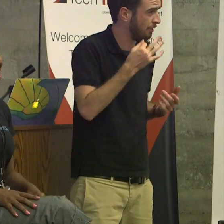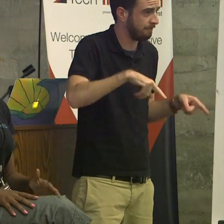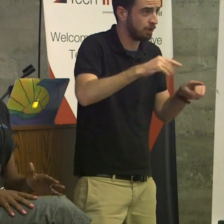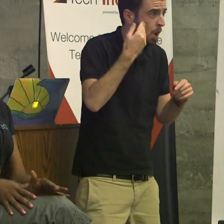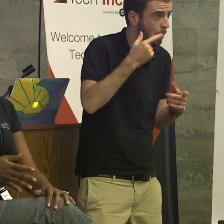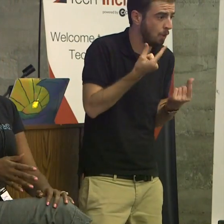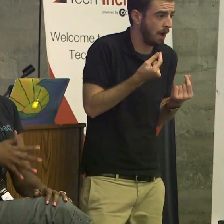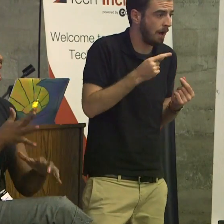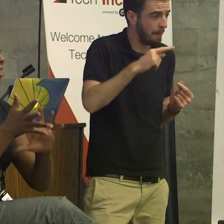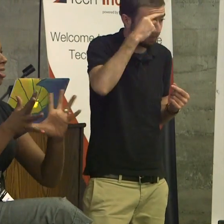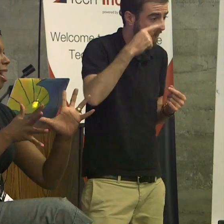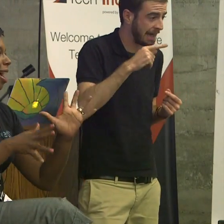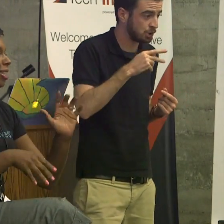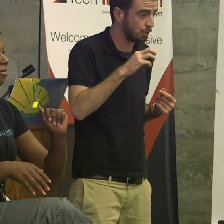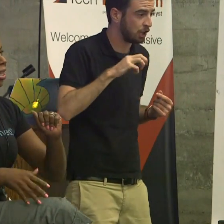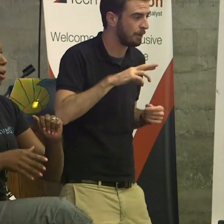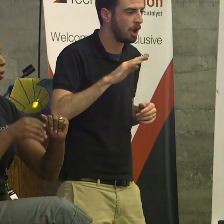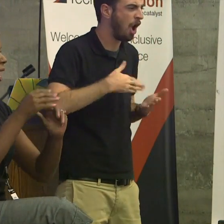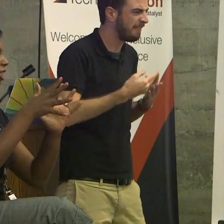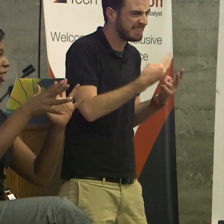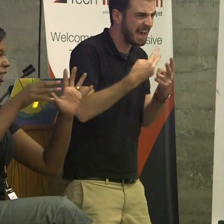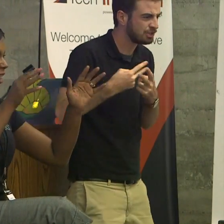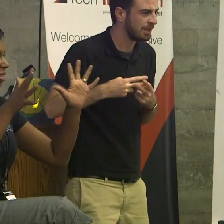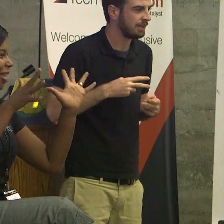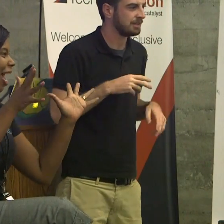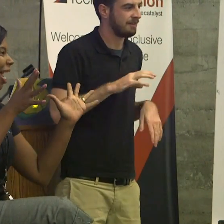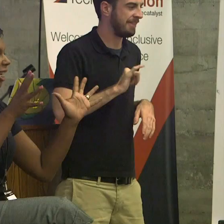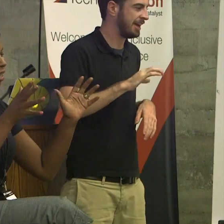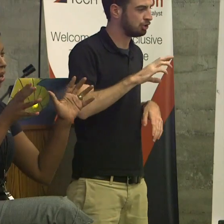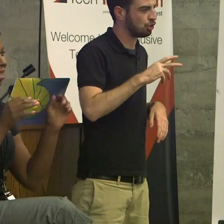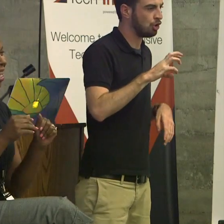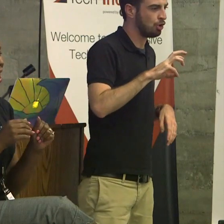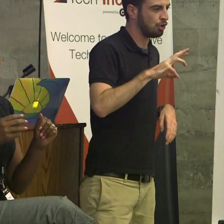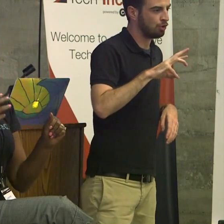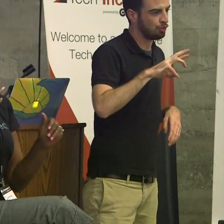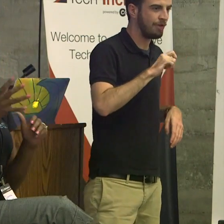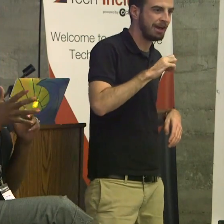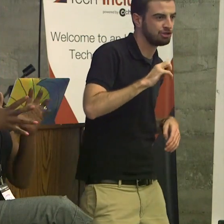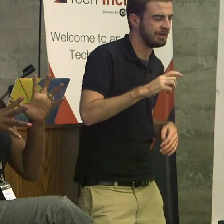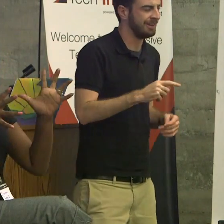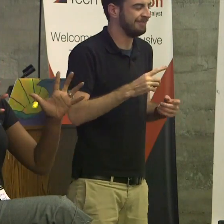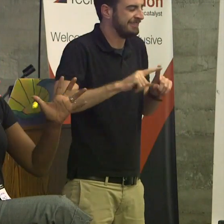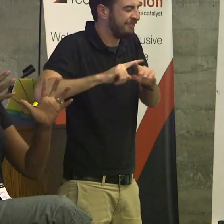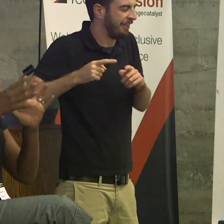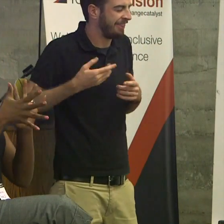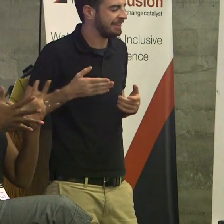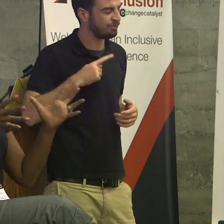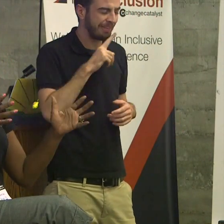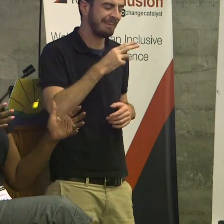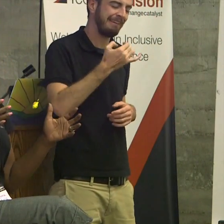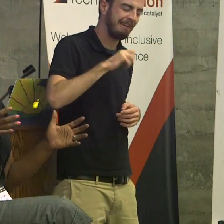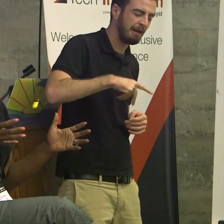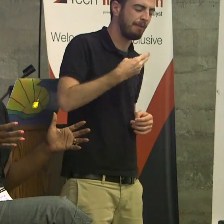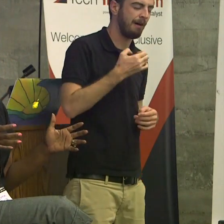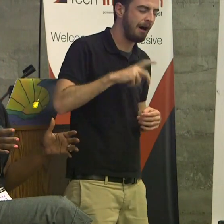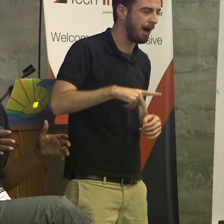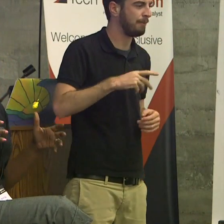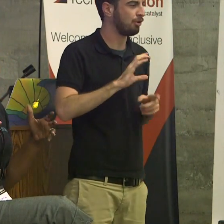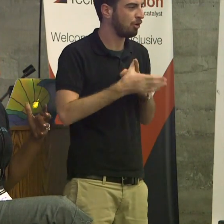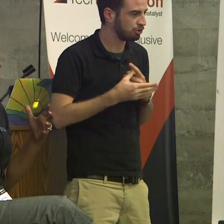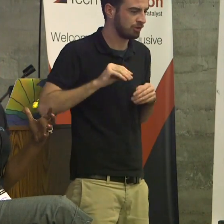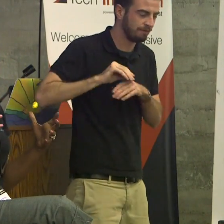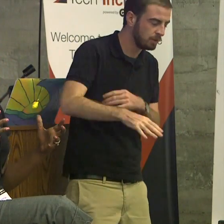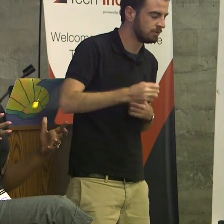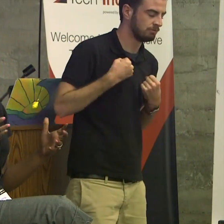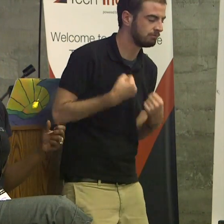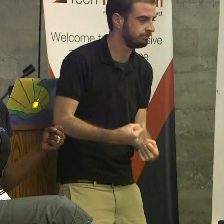of this all these hashtags of things being ratchet and this and that, and you know, it's very hip hop culture influence, but it